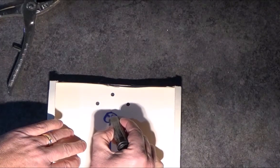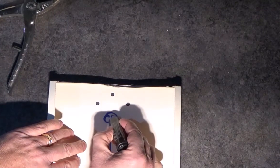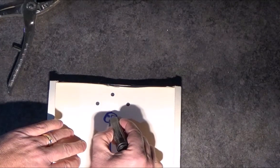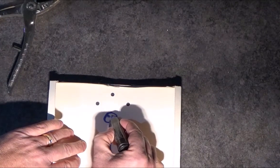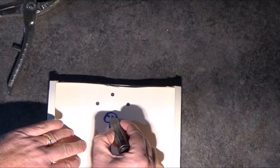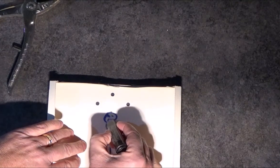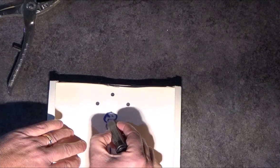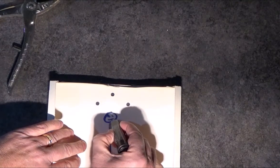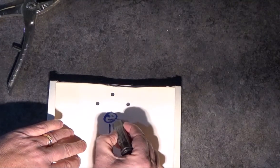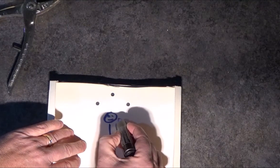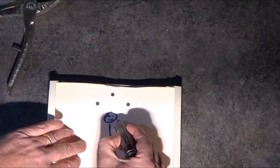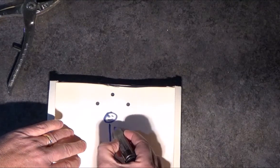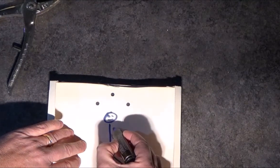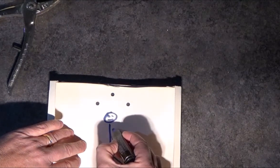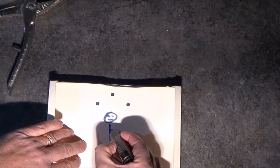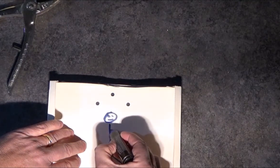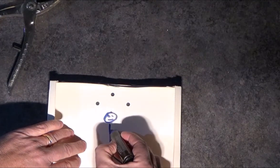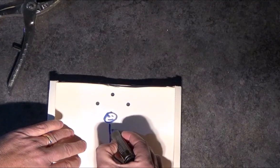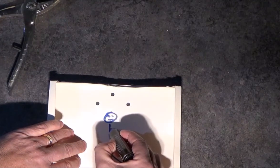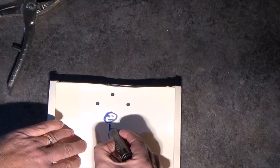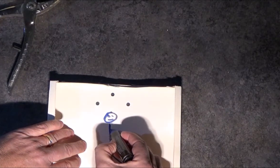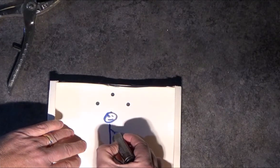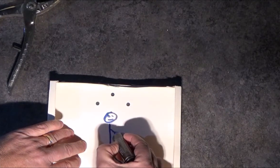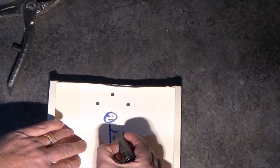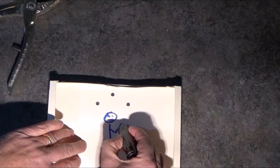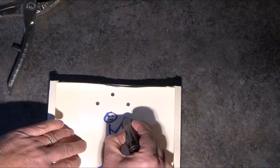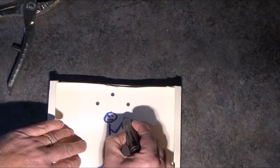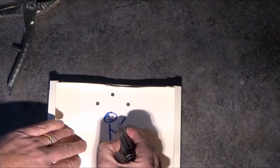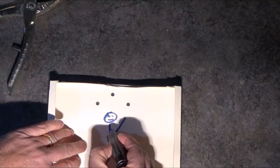he's looking up at the balls and he's juggling